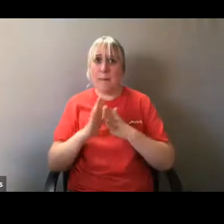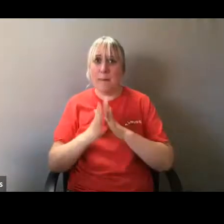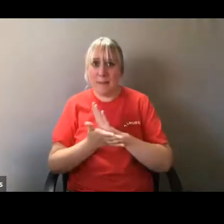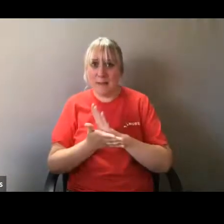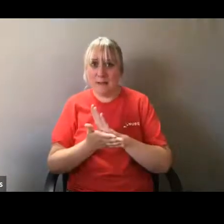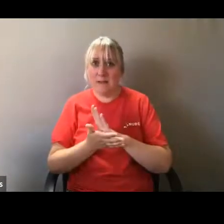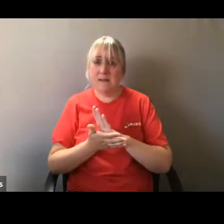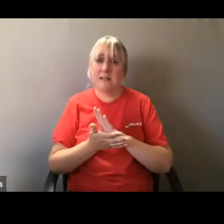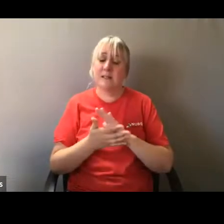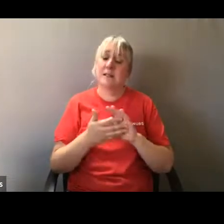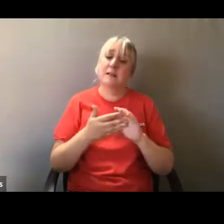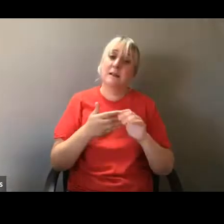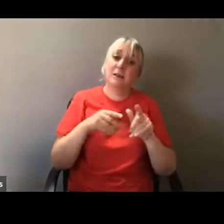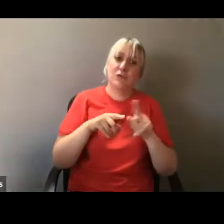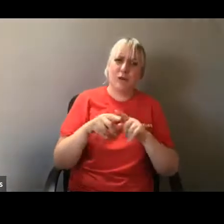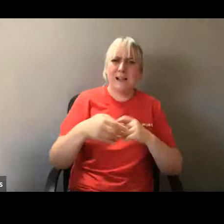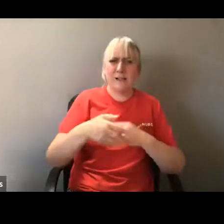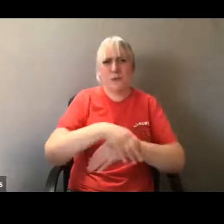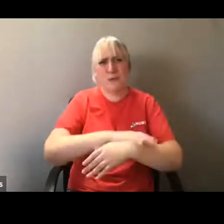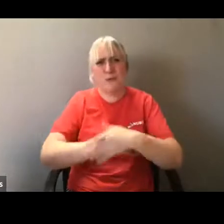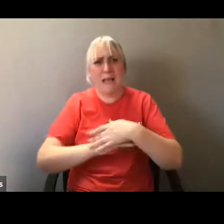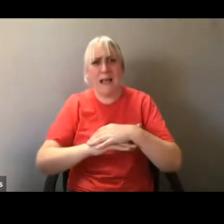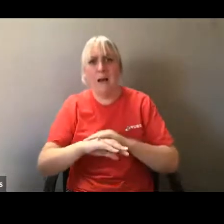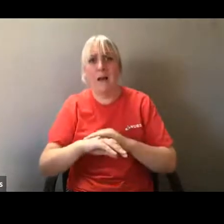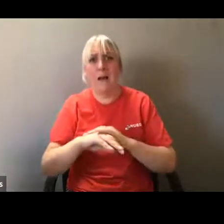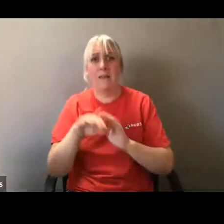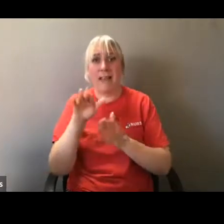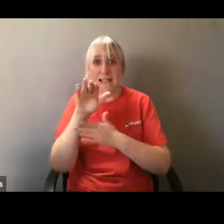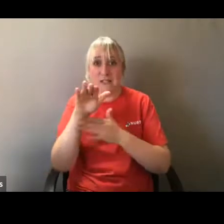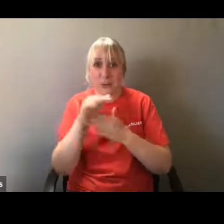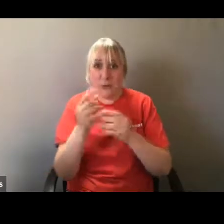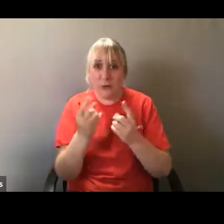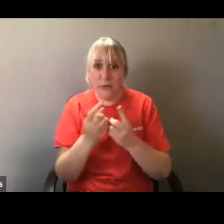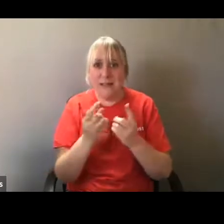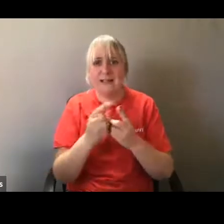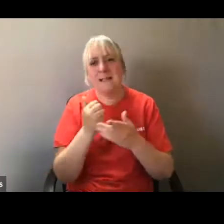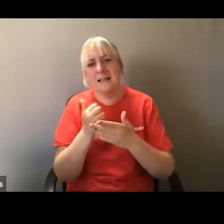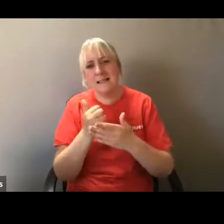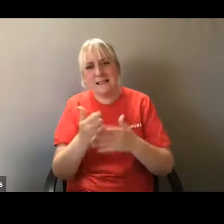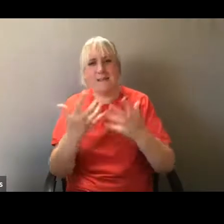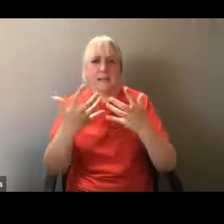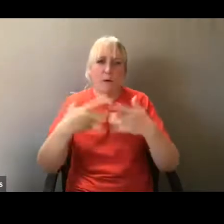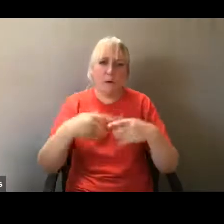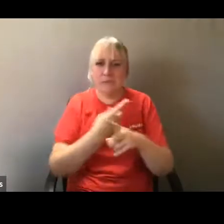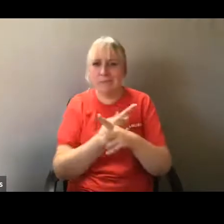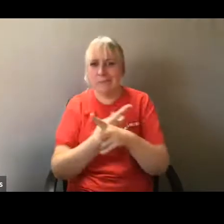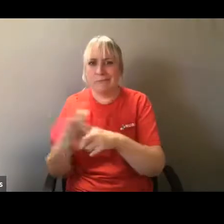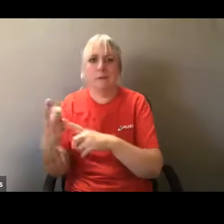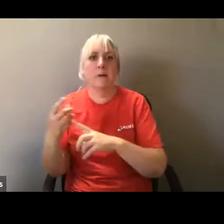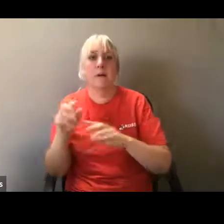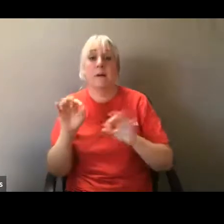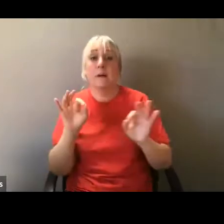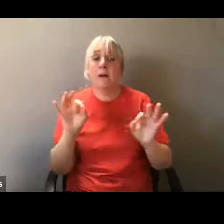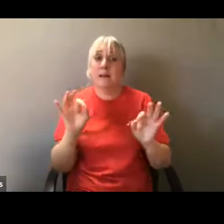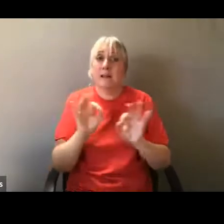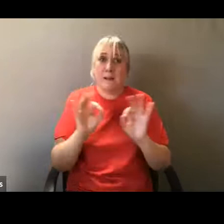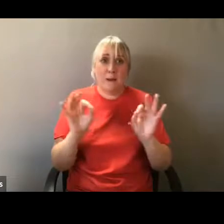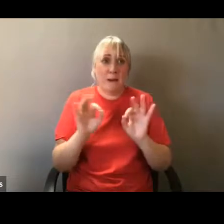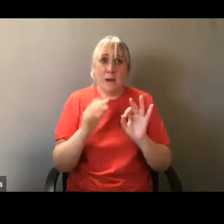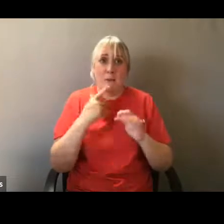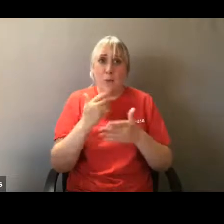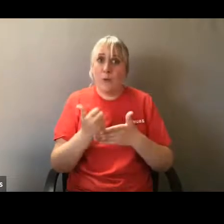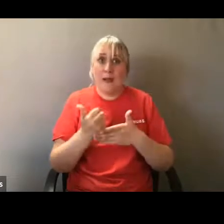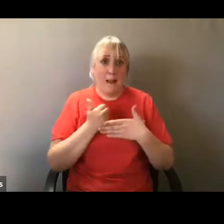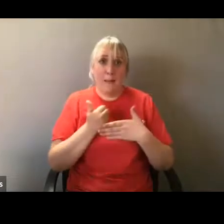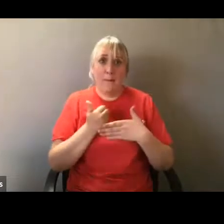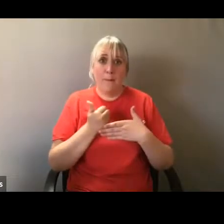prejudicial attitudes, inaccessible environments, assistive technologies, none of it makes enough of a difference for us to be able to